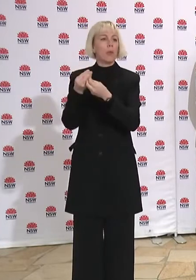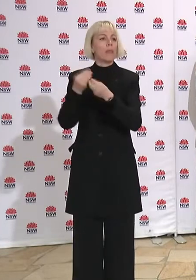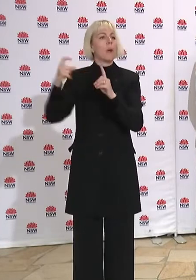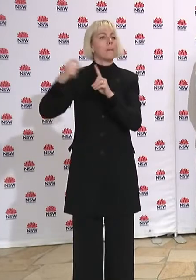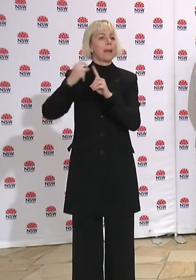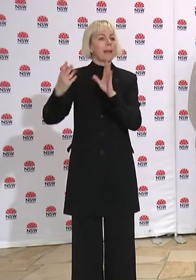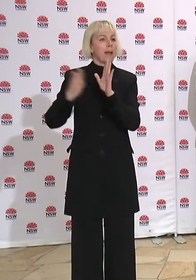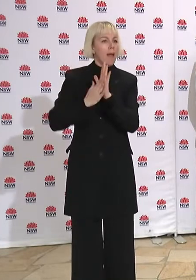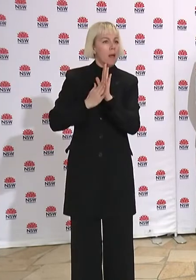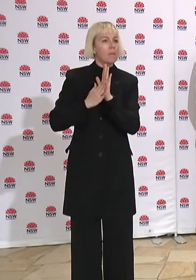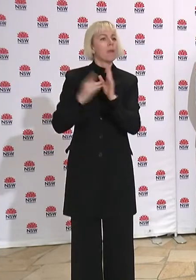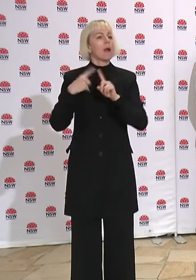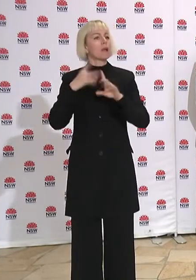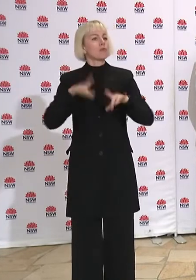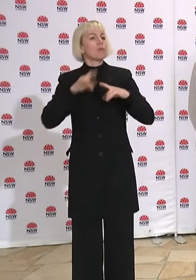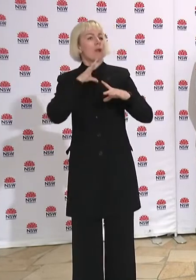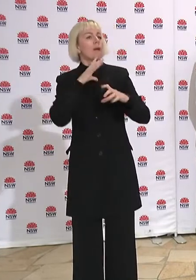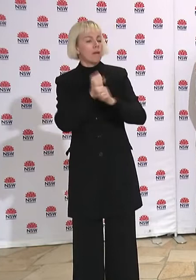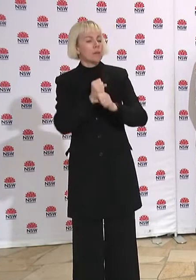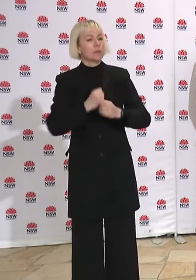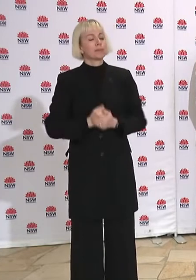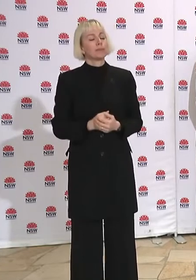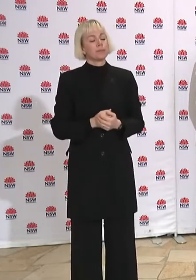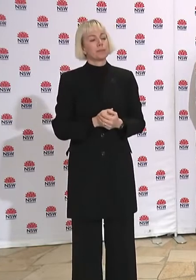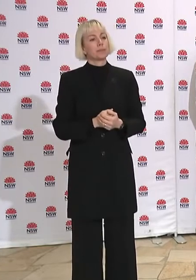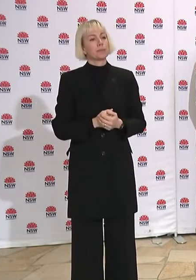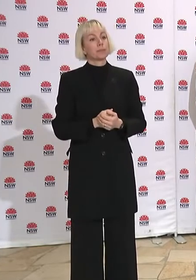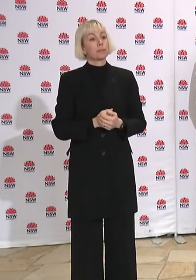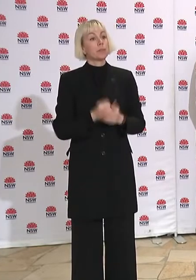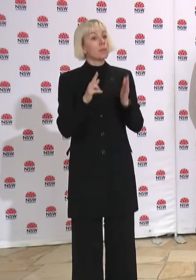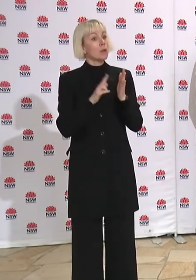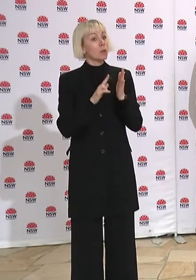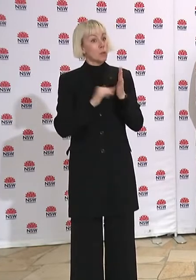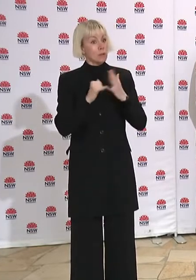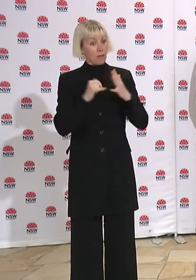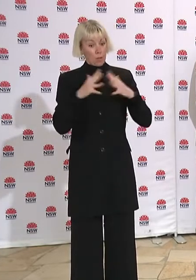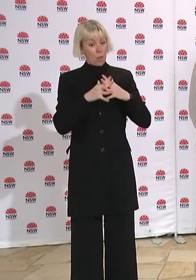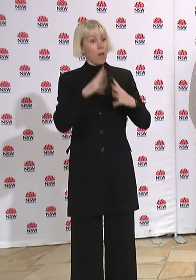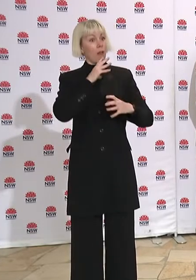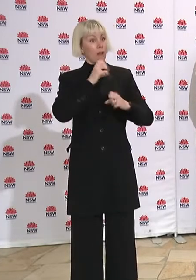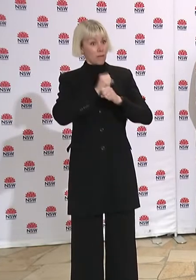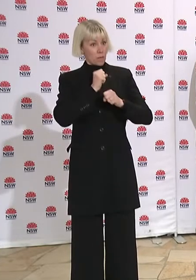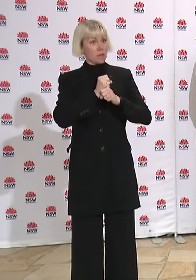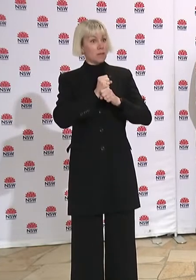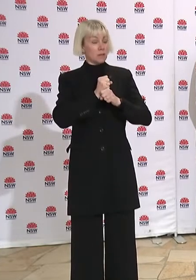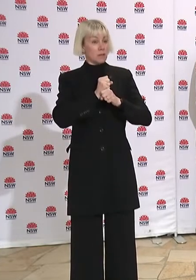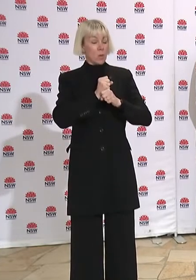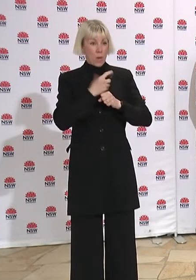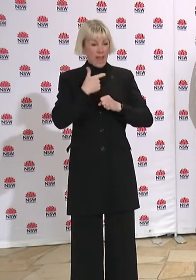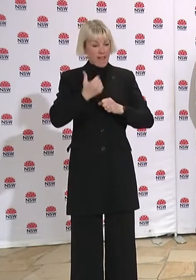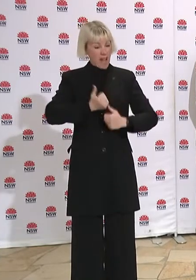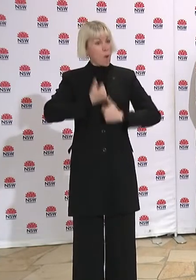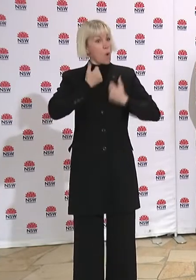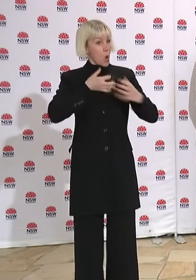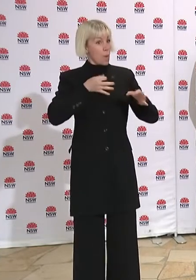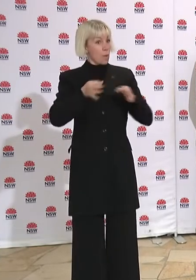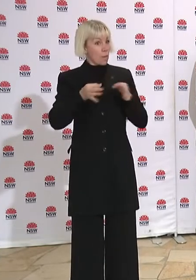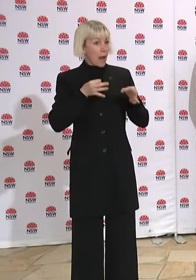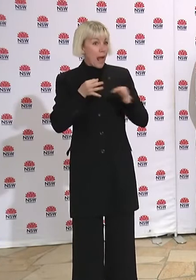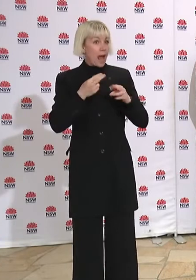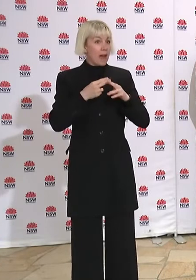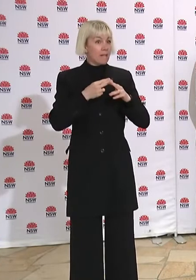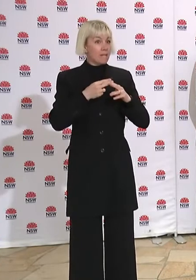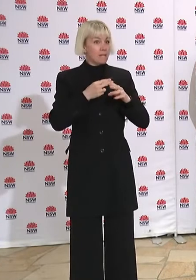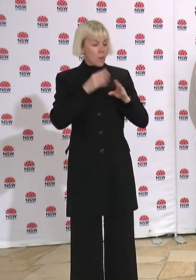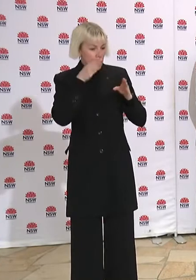as a government is refocus our efforts in distributing vaccines in southwest Sydney. We have a micro plan for how we will